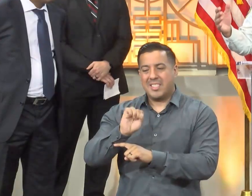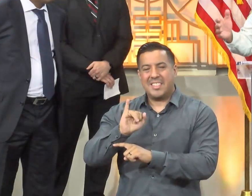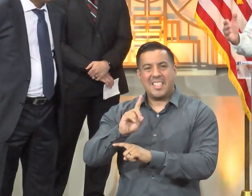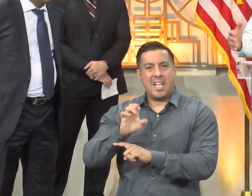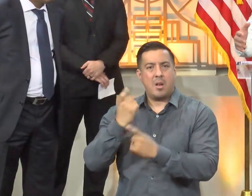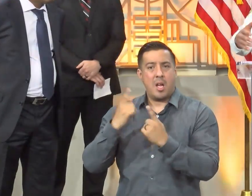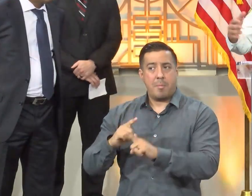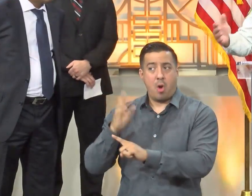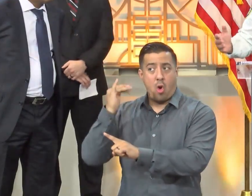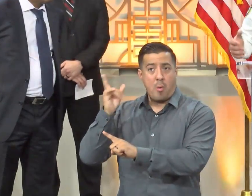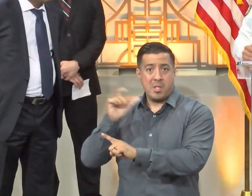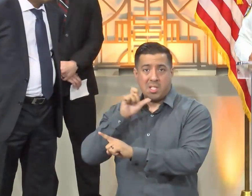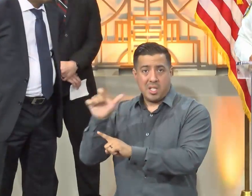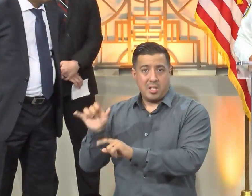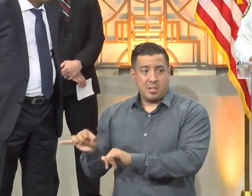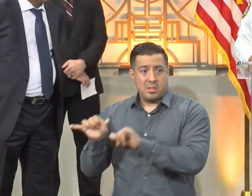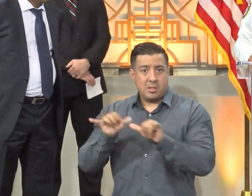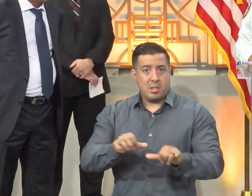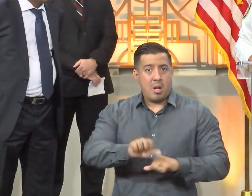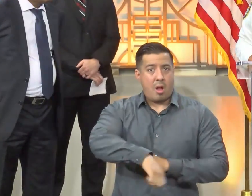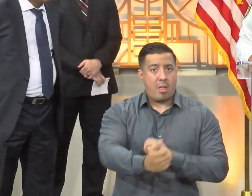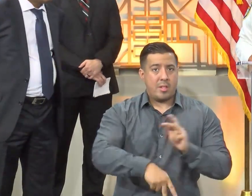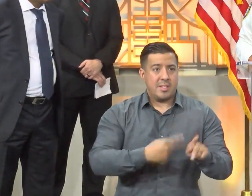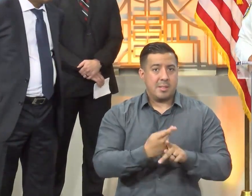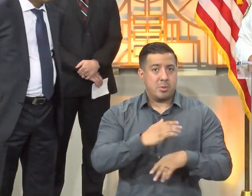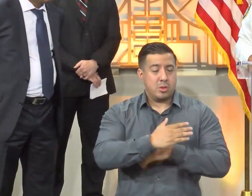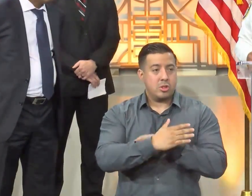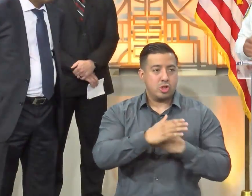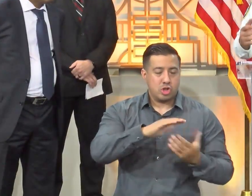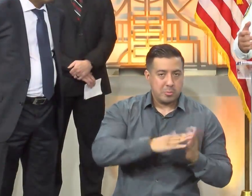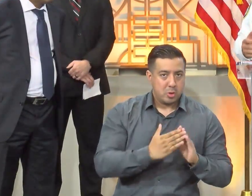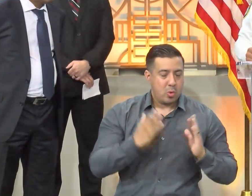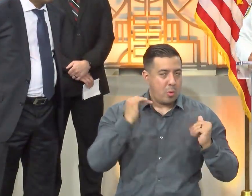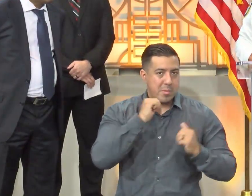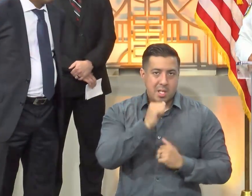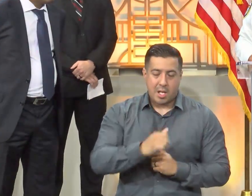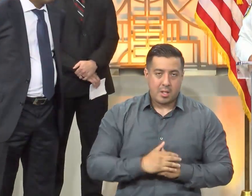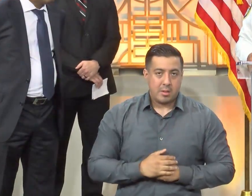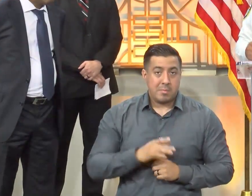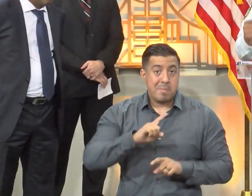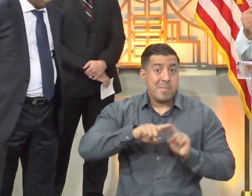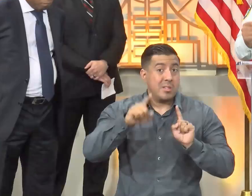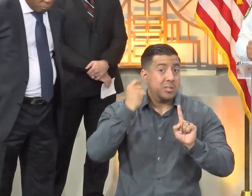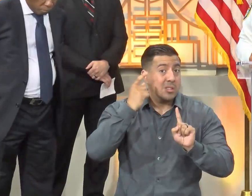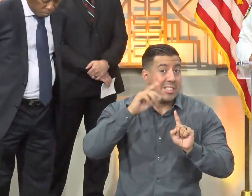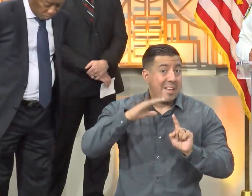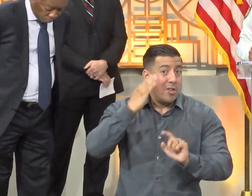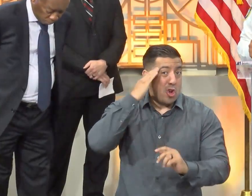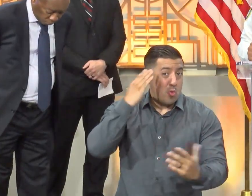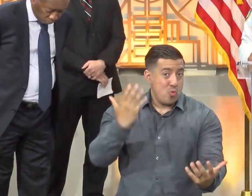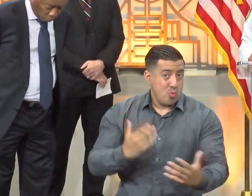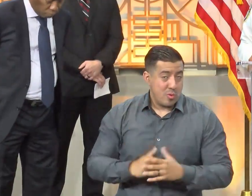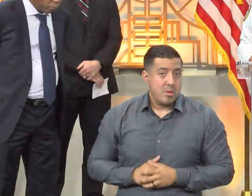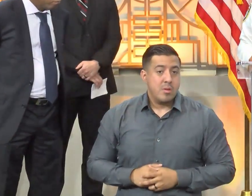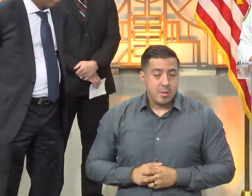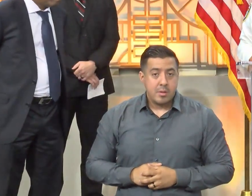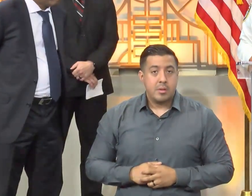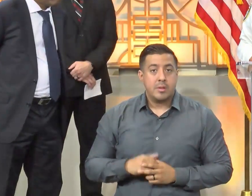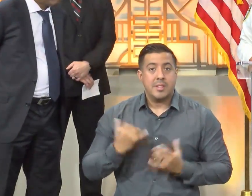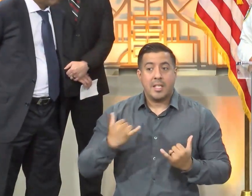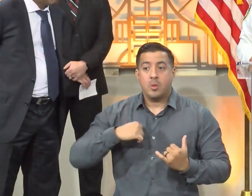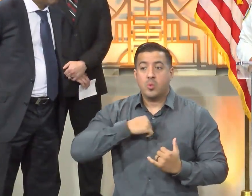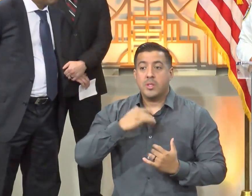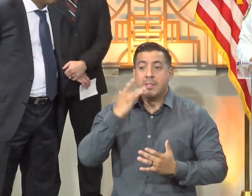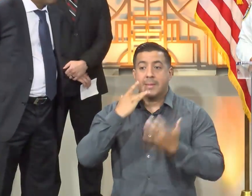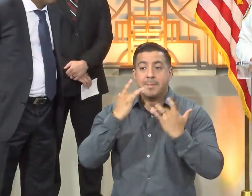hopefully that doesn't visit any other community in our nation, but we never know. And the fact that we have a critical shortage of blood